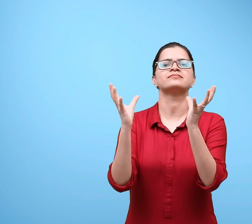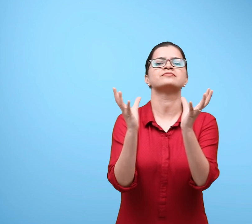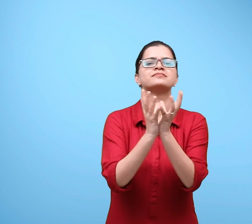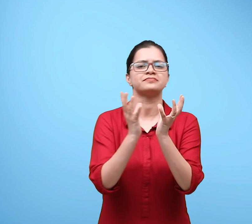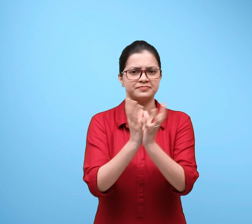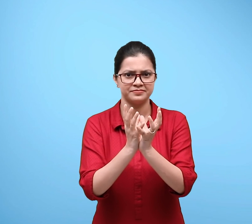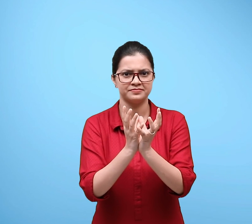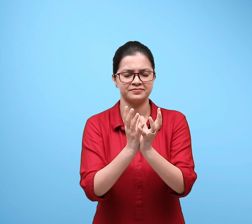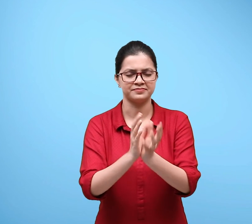lotus.